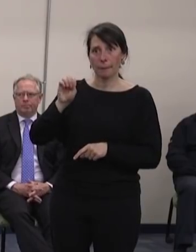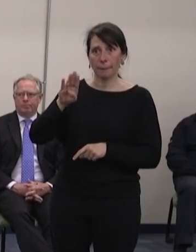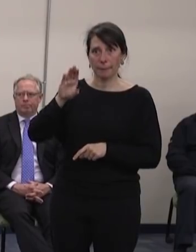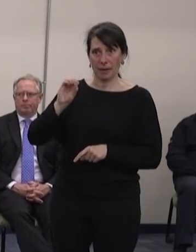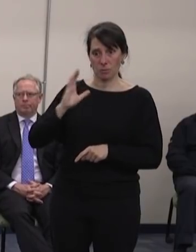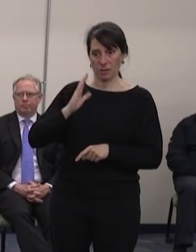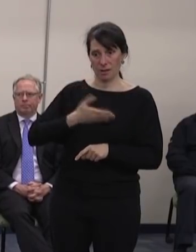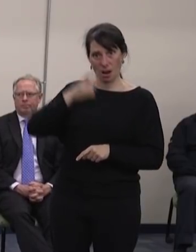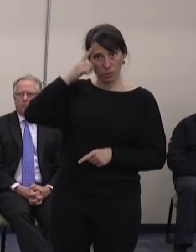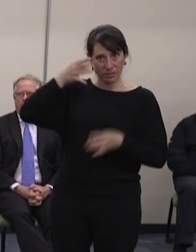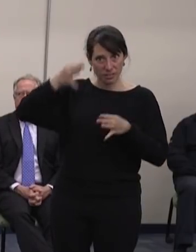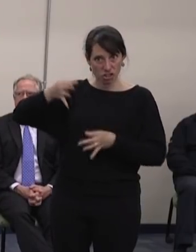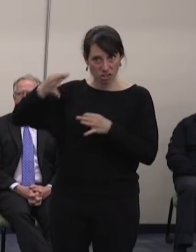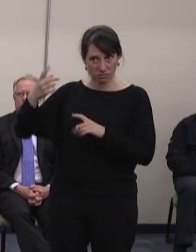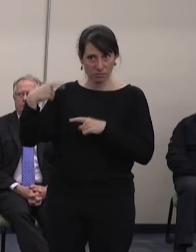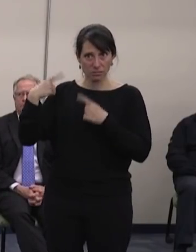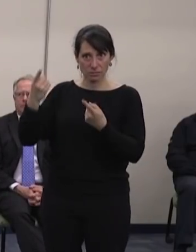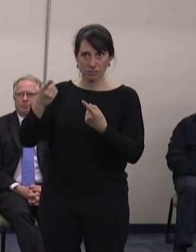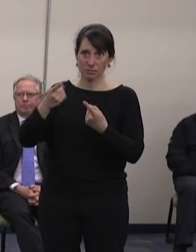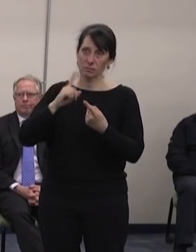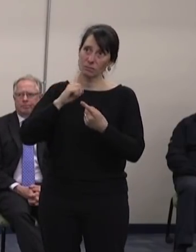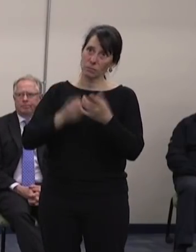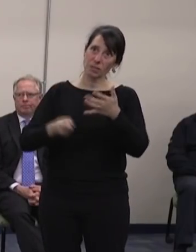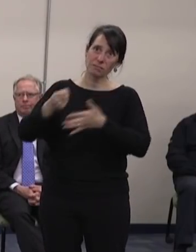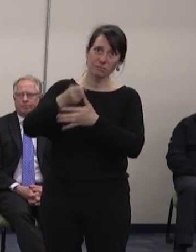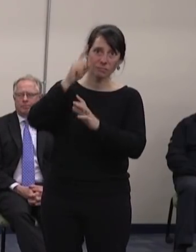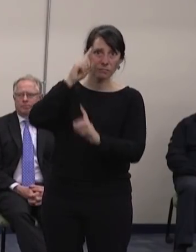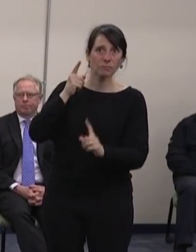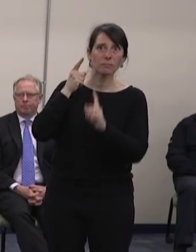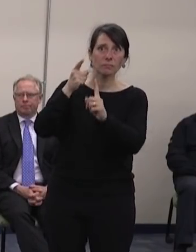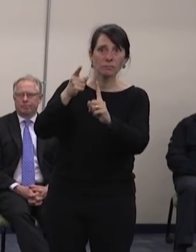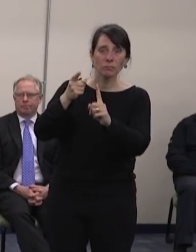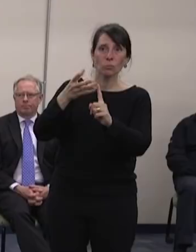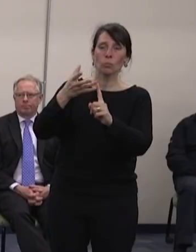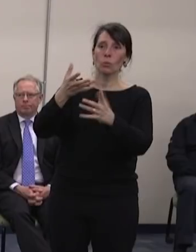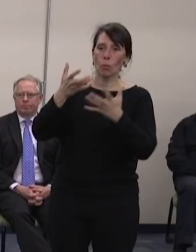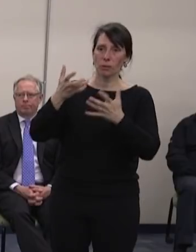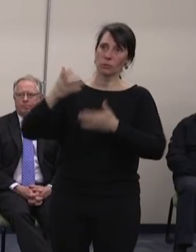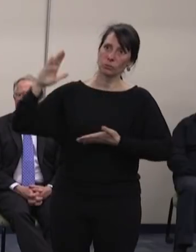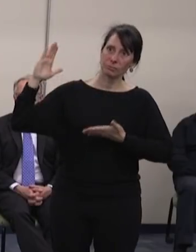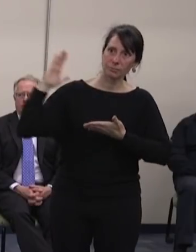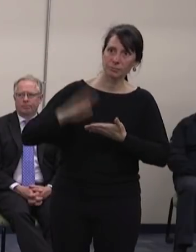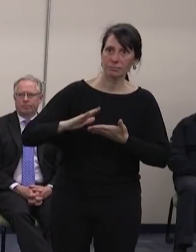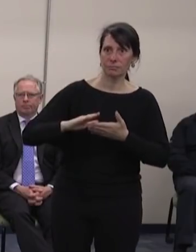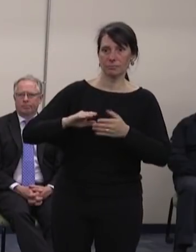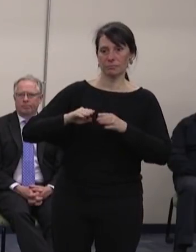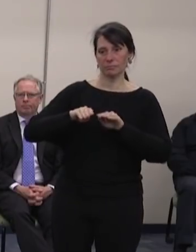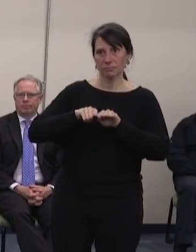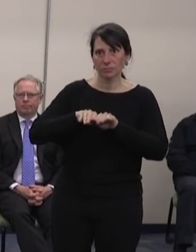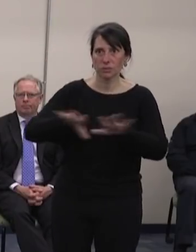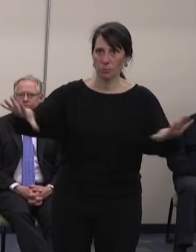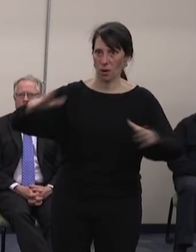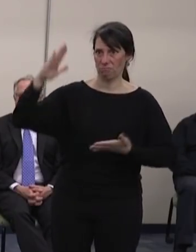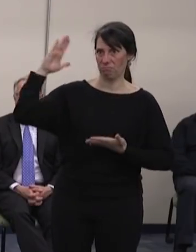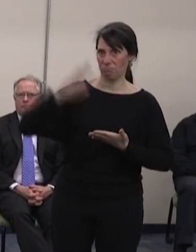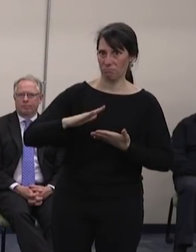weeks have been focused on preventing and minimizing the spread of this infection in our community.